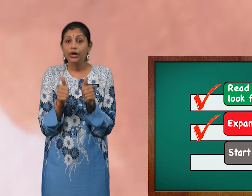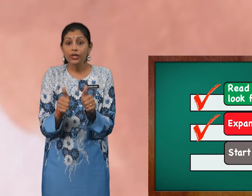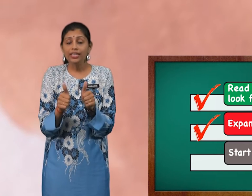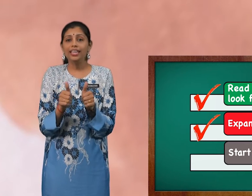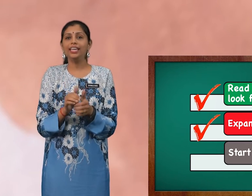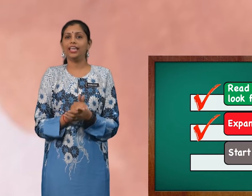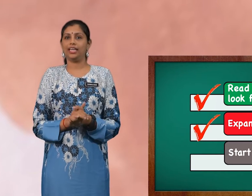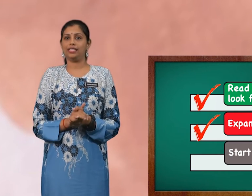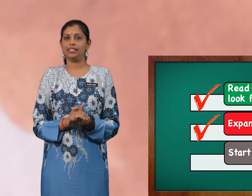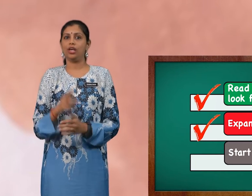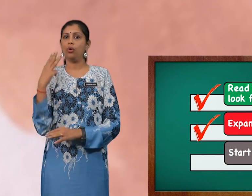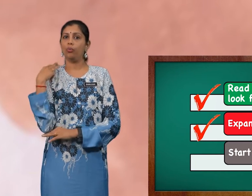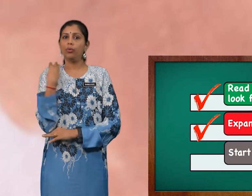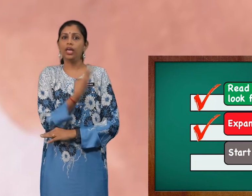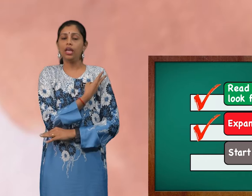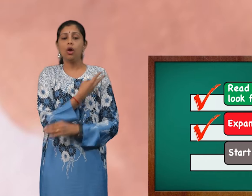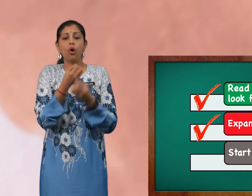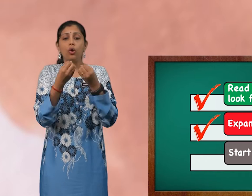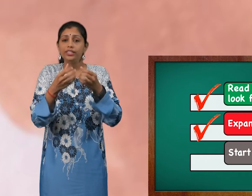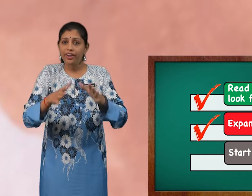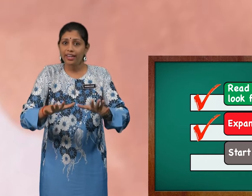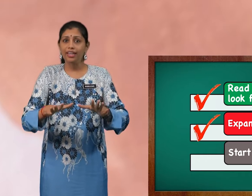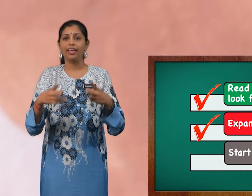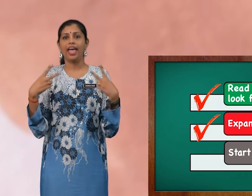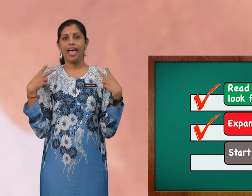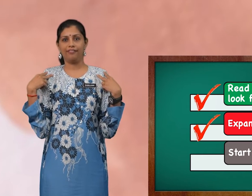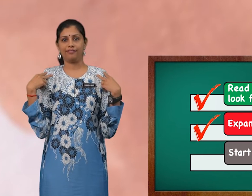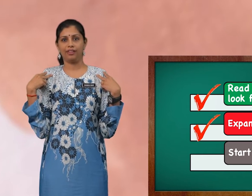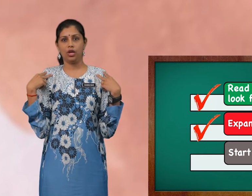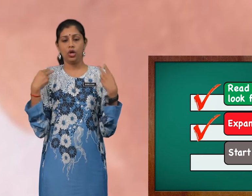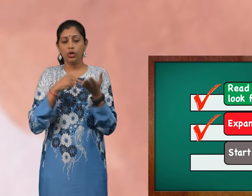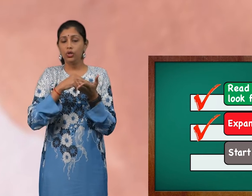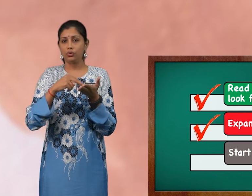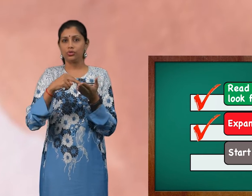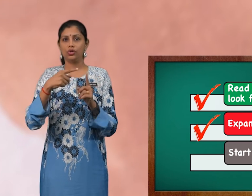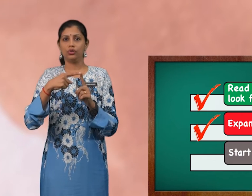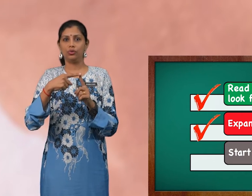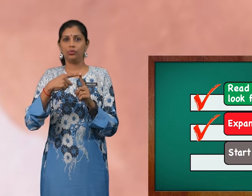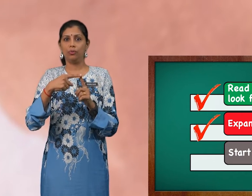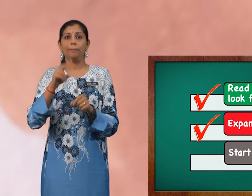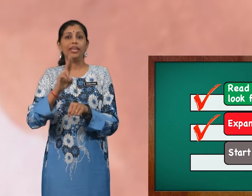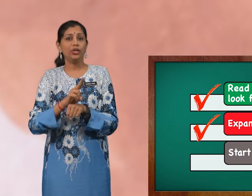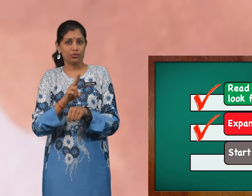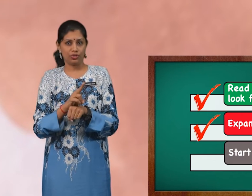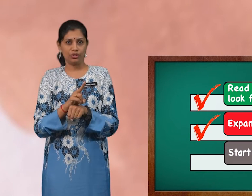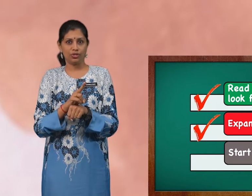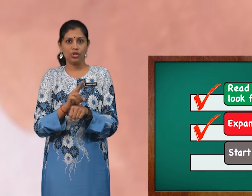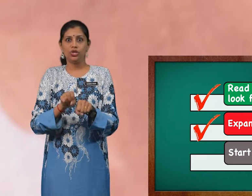Good thing is, we already have notes to be used.